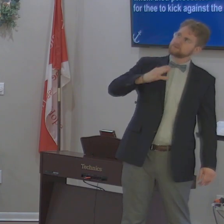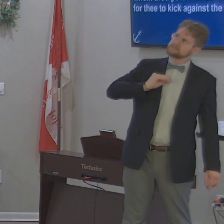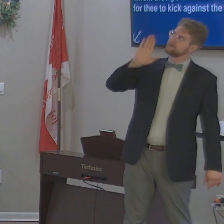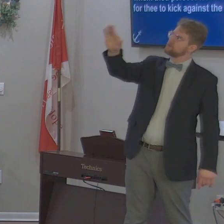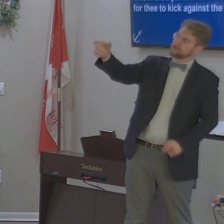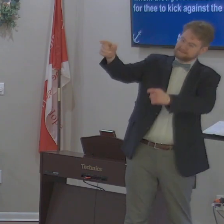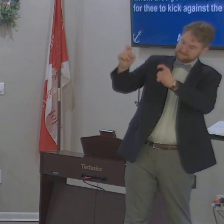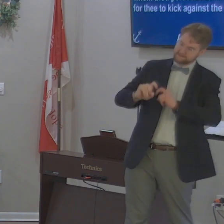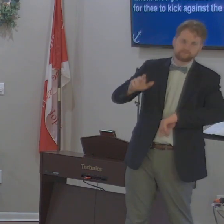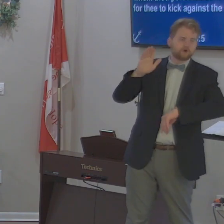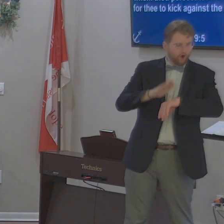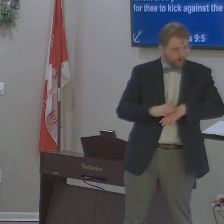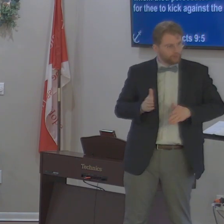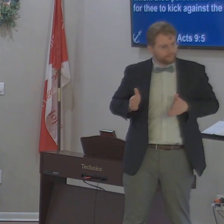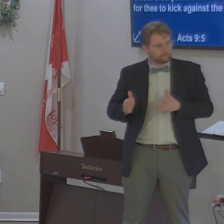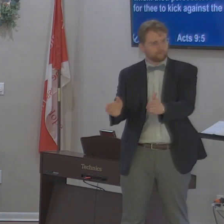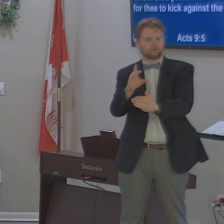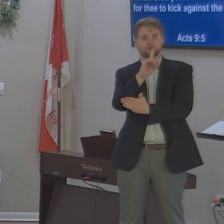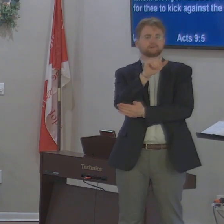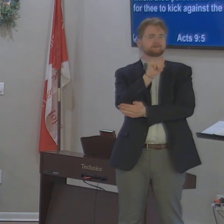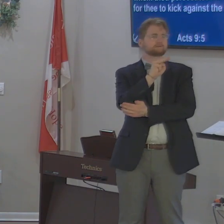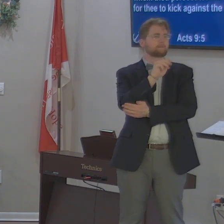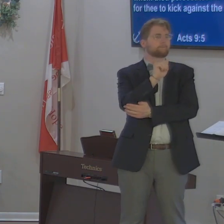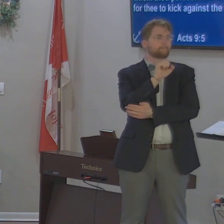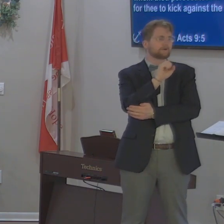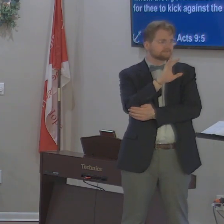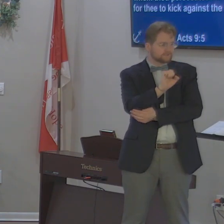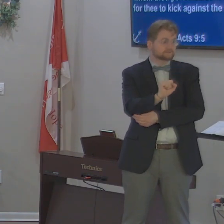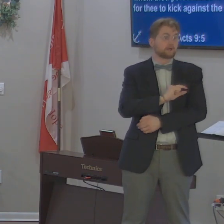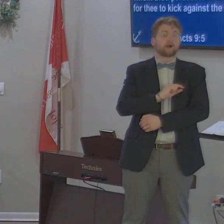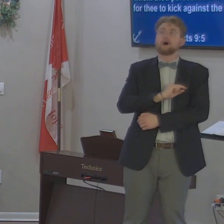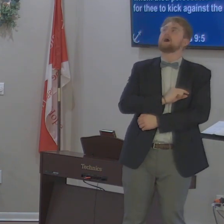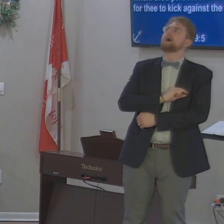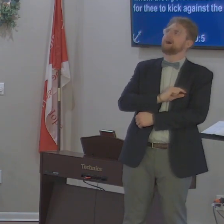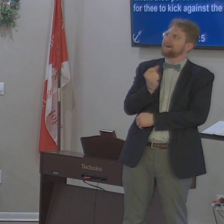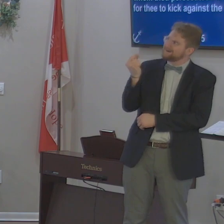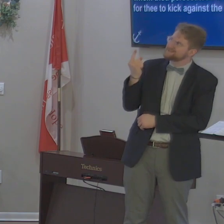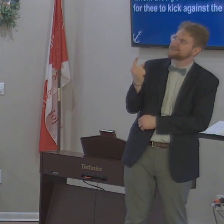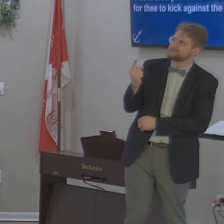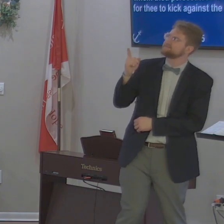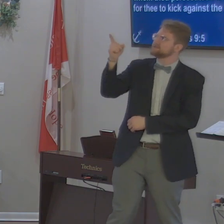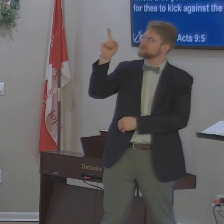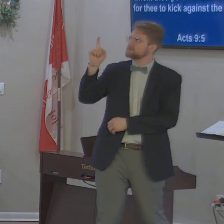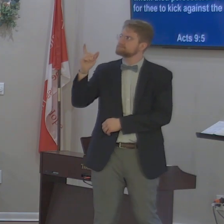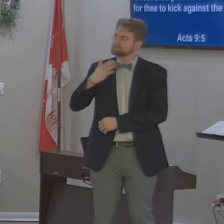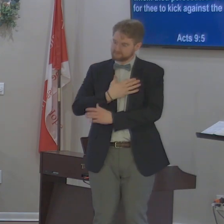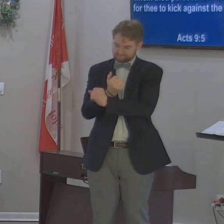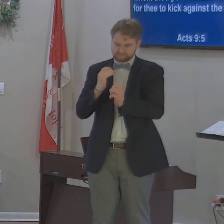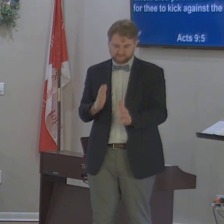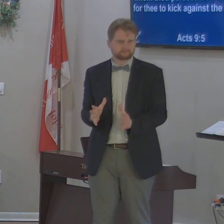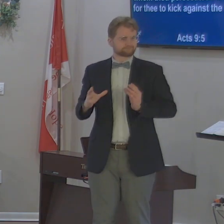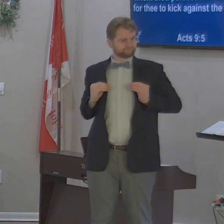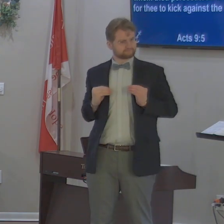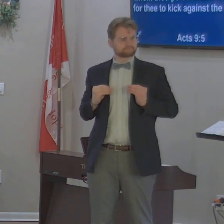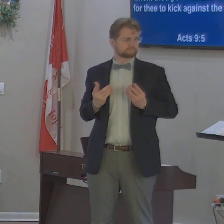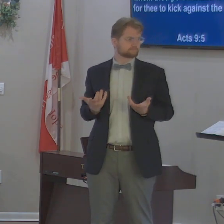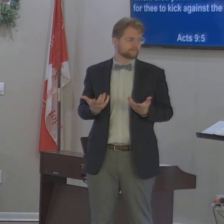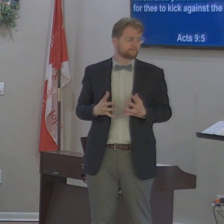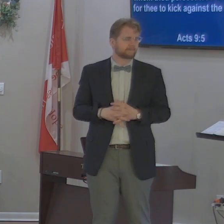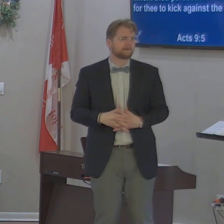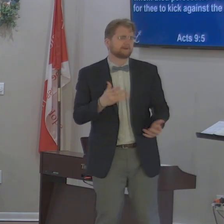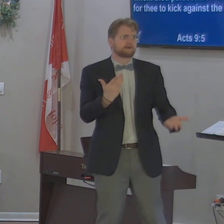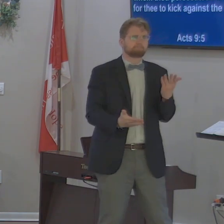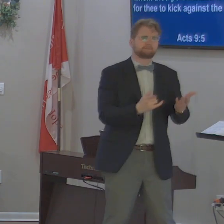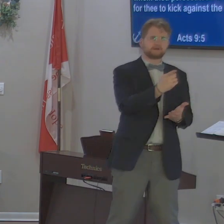that road, and he recognized that Jesus was his Savior. That would be the first group of people. And maybe you're sitting here right now and you're a lost individual.